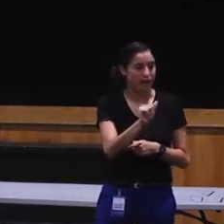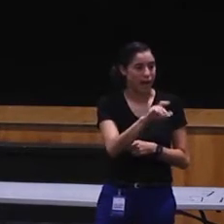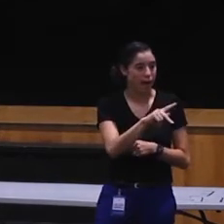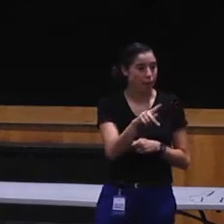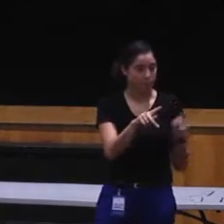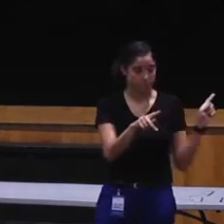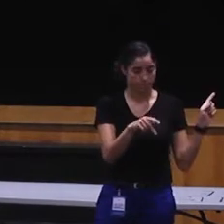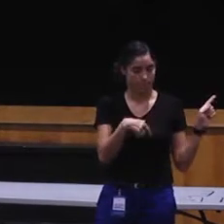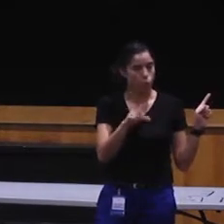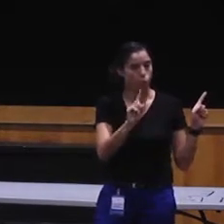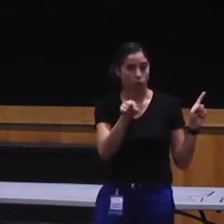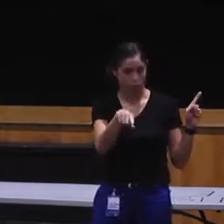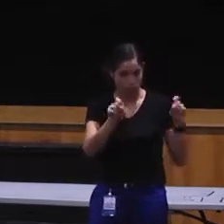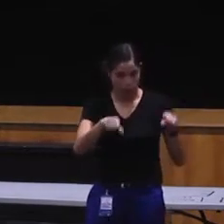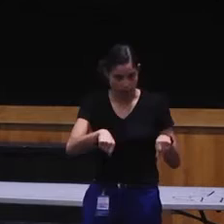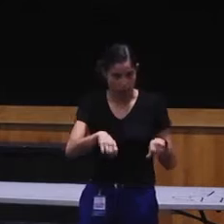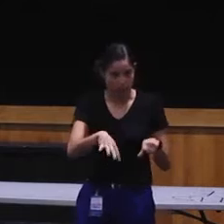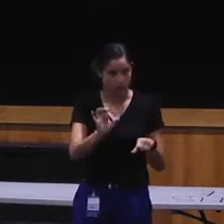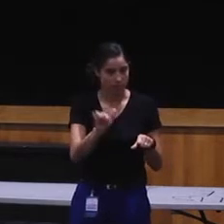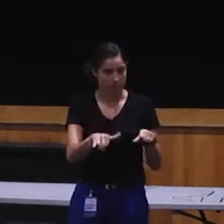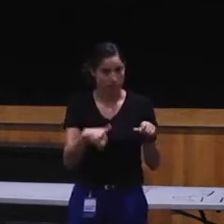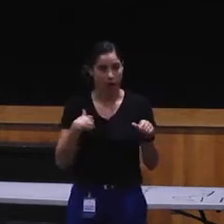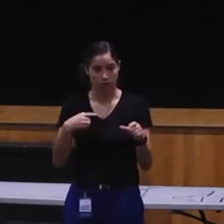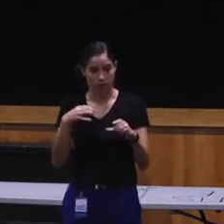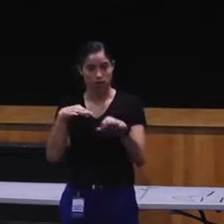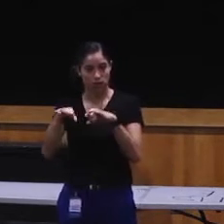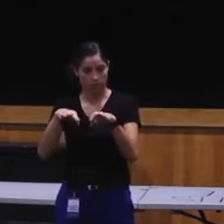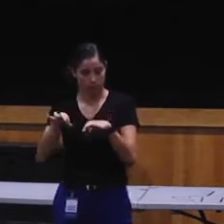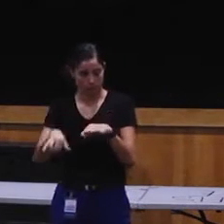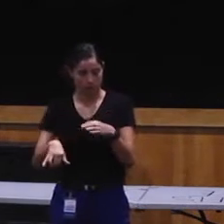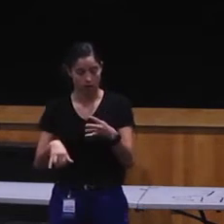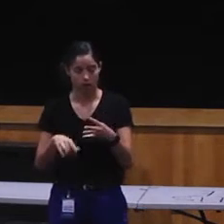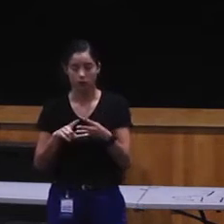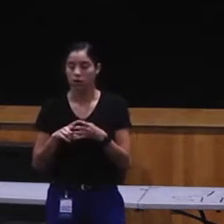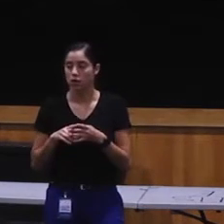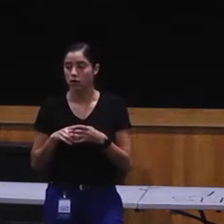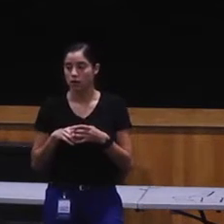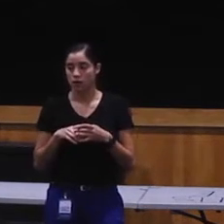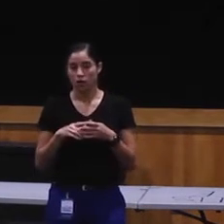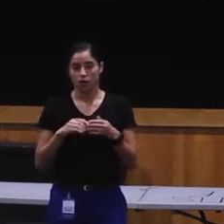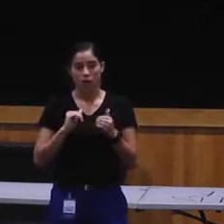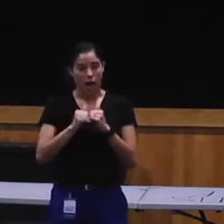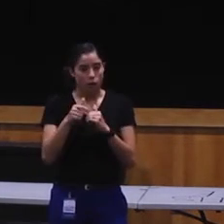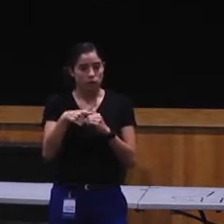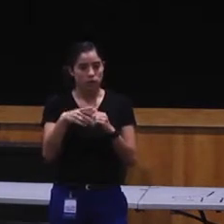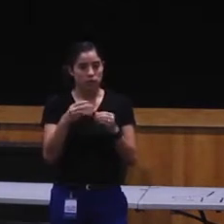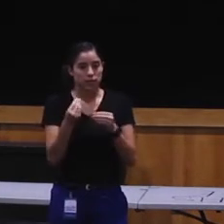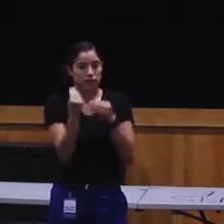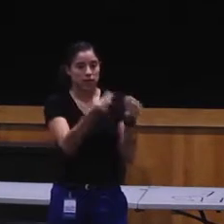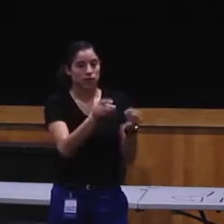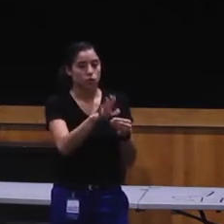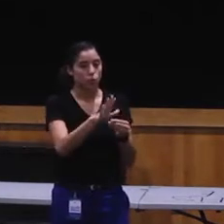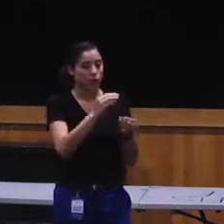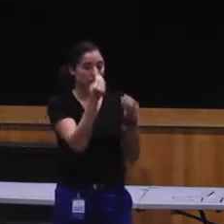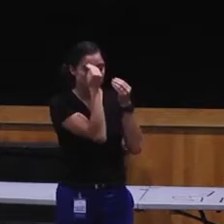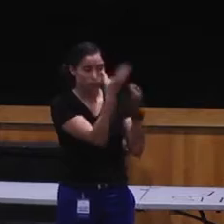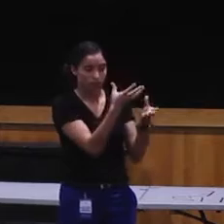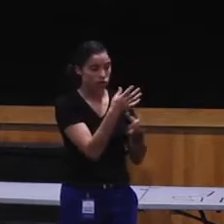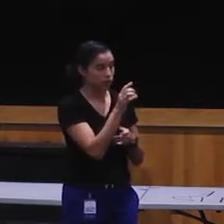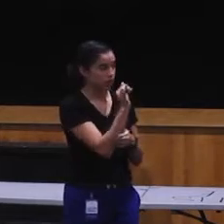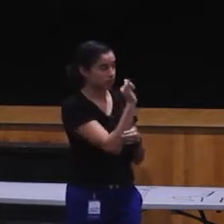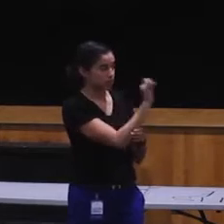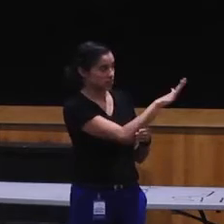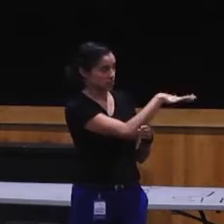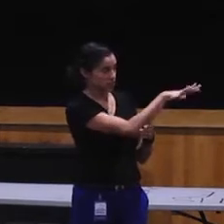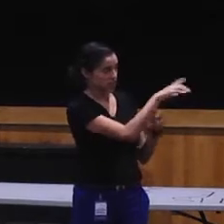where you can go, where you can find that Rave Panic app, download that app, what you need to do in order to get your information over to Captain Francis's team for him to enter you